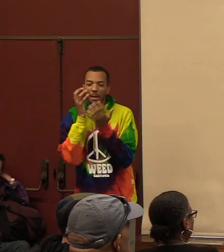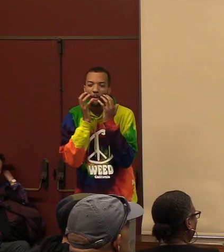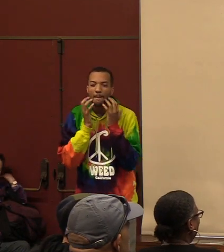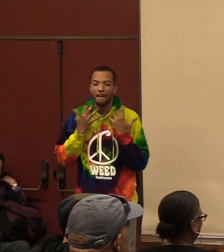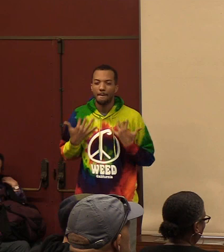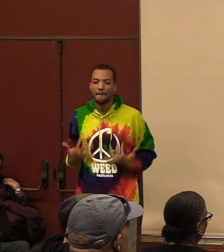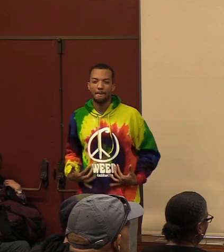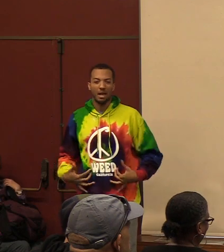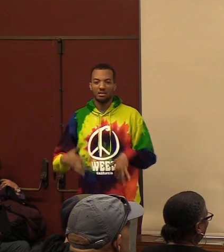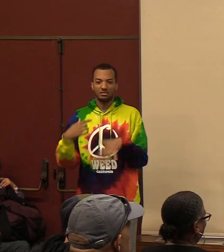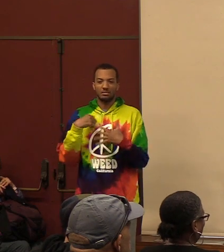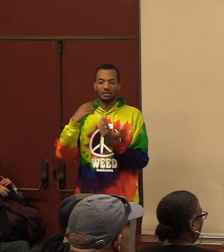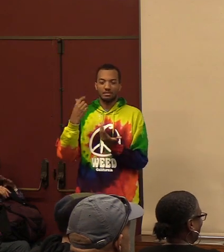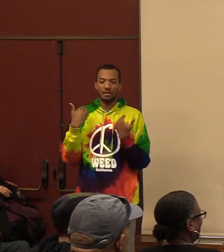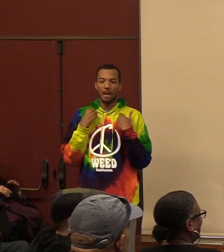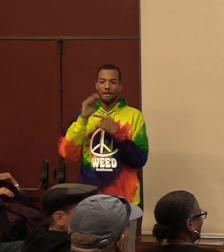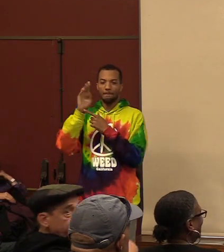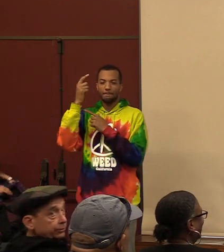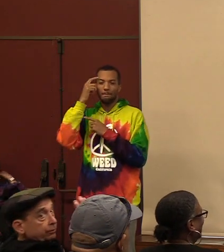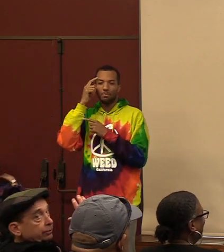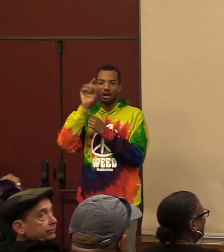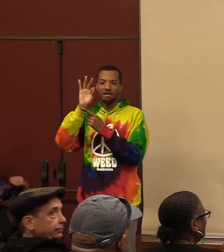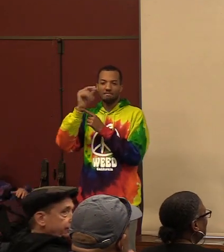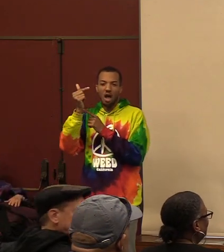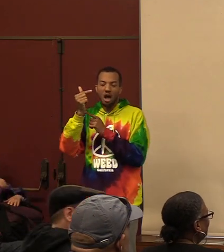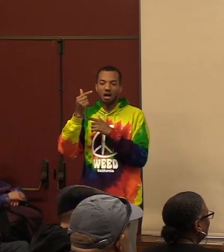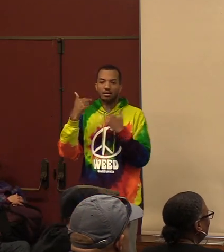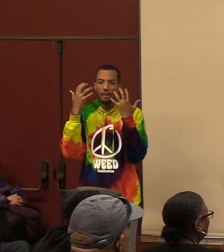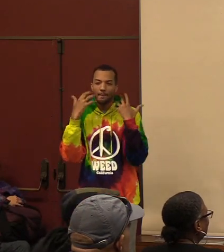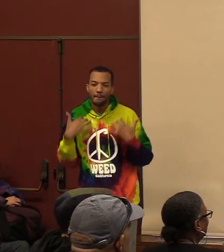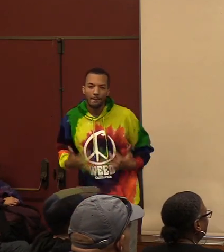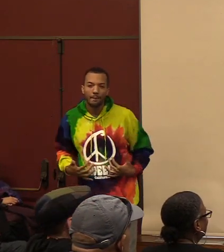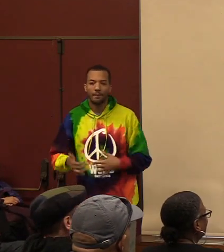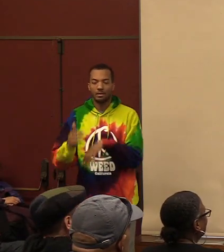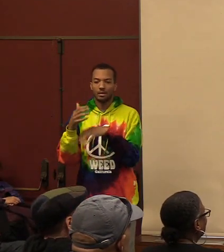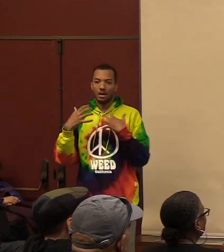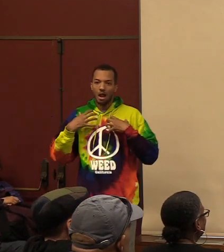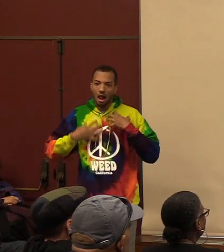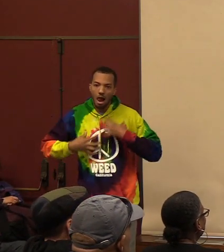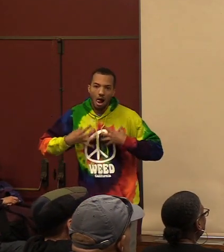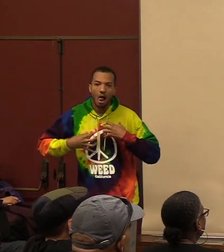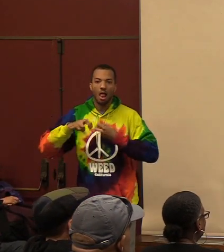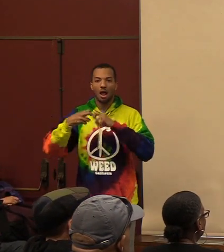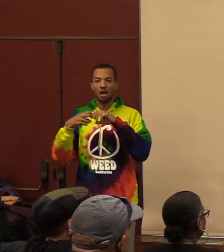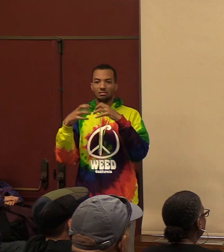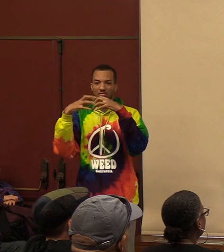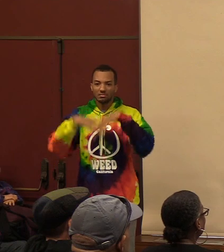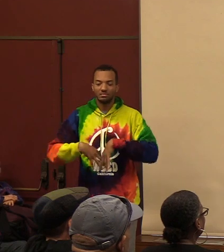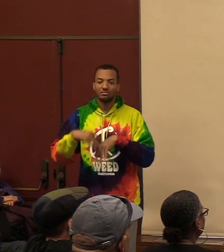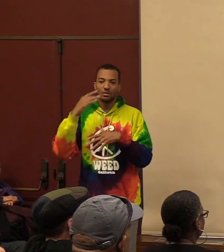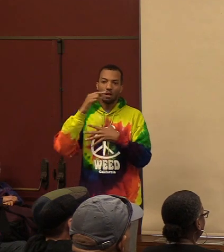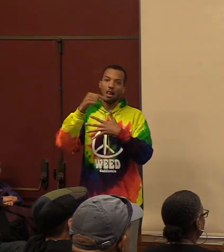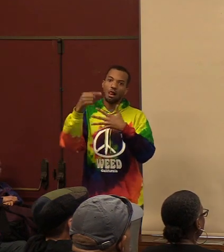just brain fog. I had eczema, asthma, the whole nine yards. Just, you